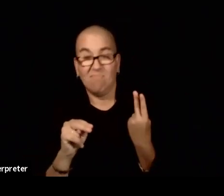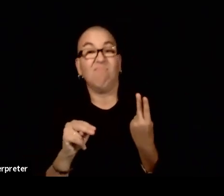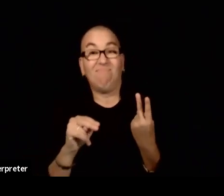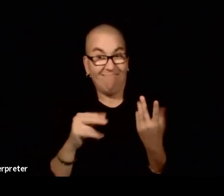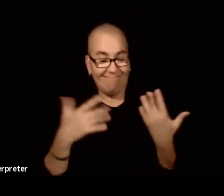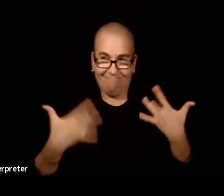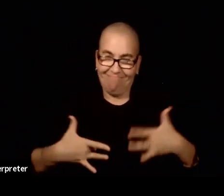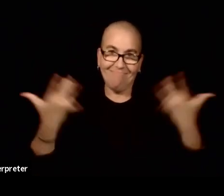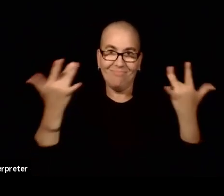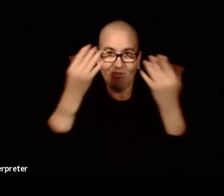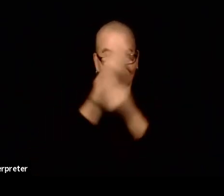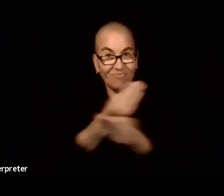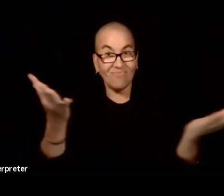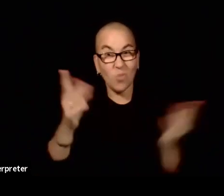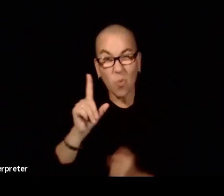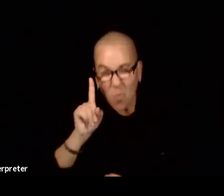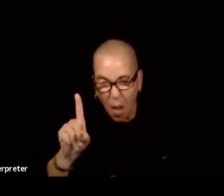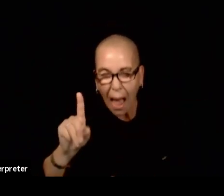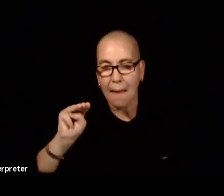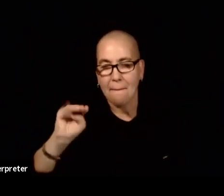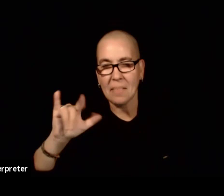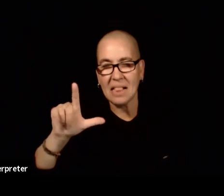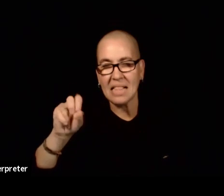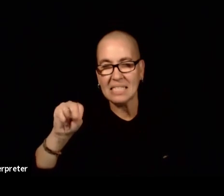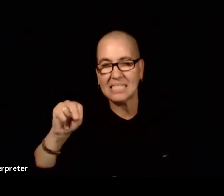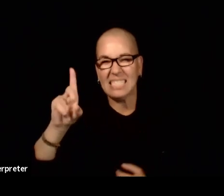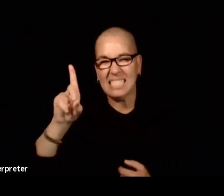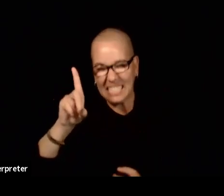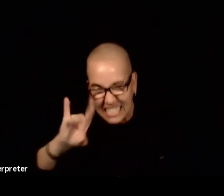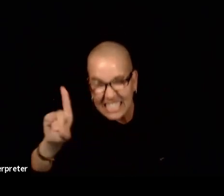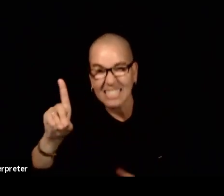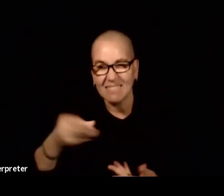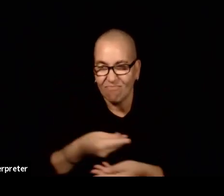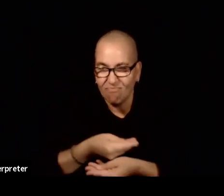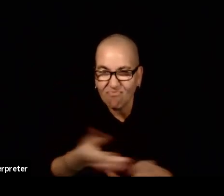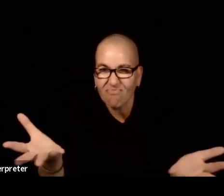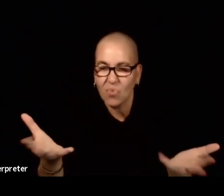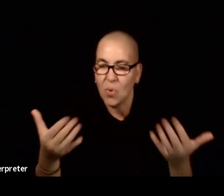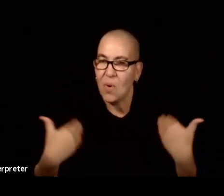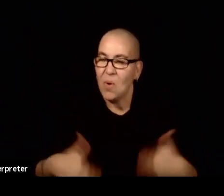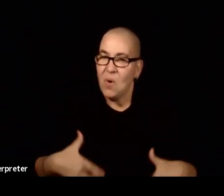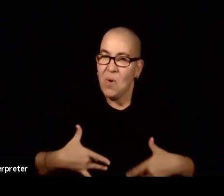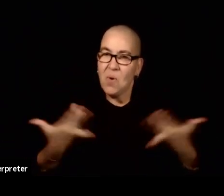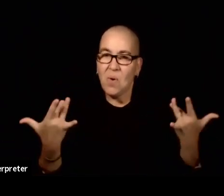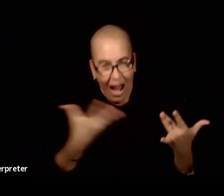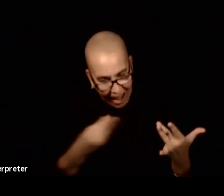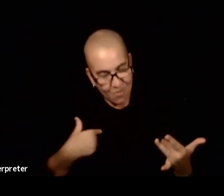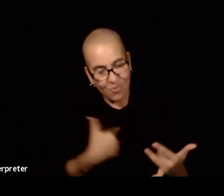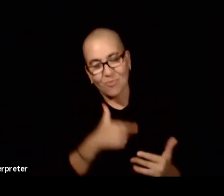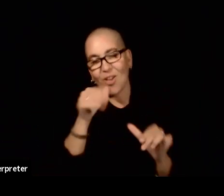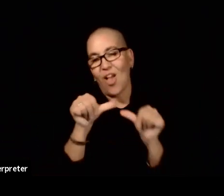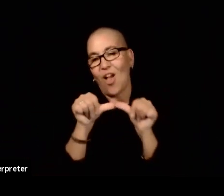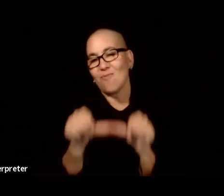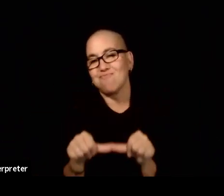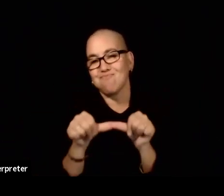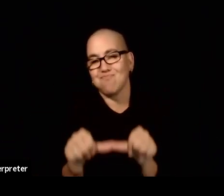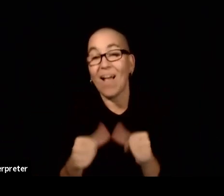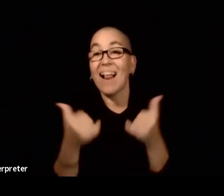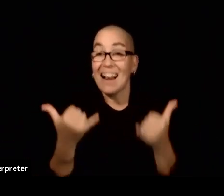do whatever we can do to help the state in managing the crisis. And so I give it back to you, Commissioner Malcolm. Thanks very much, Dr. Maurice.